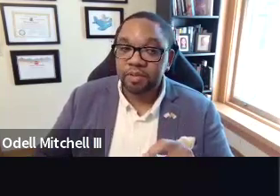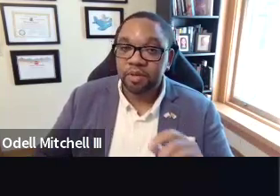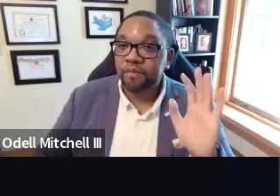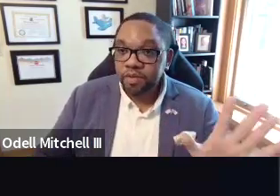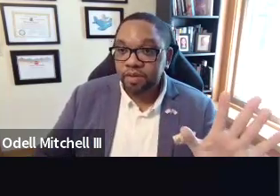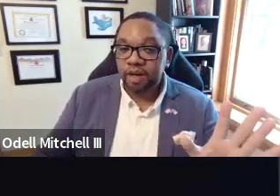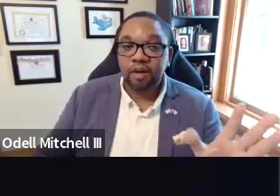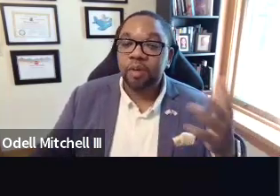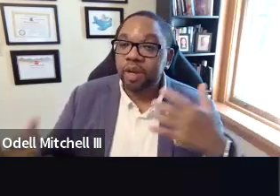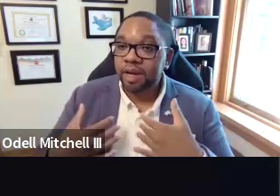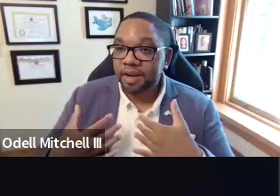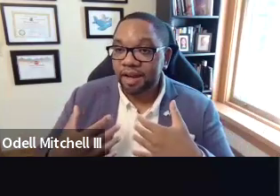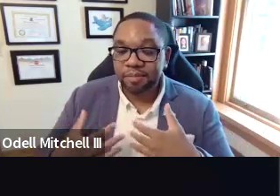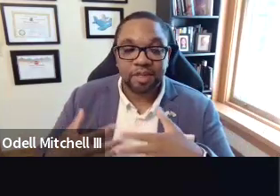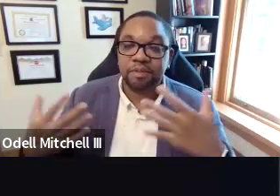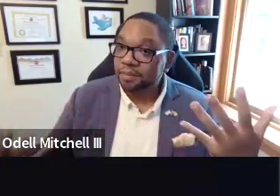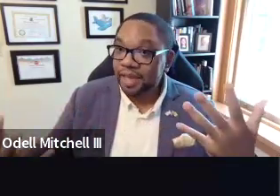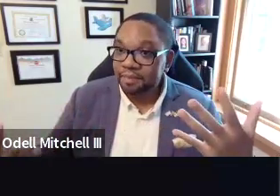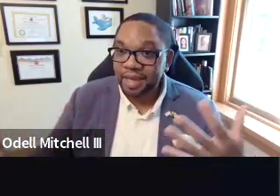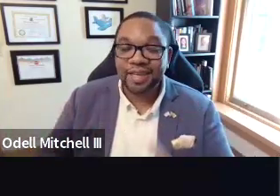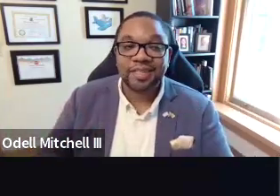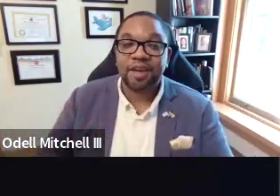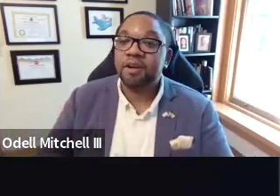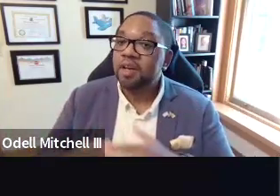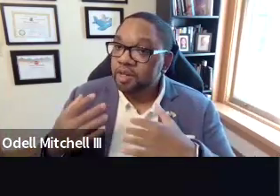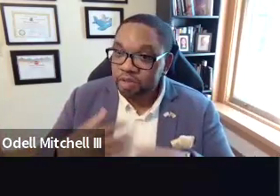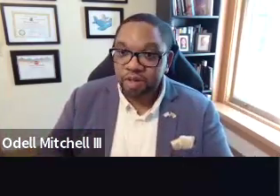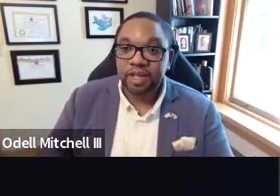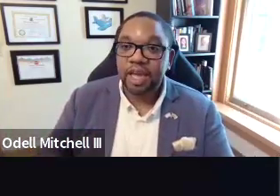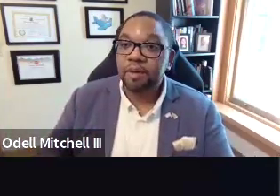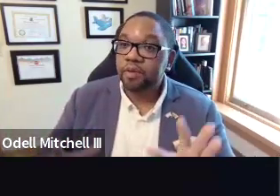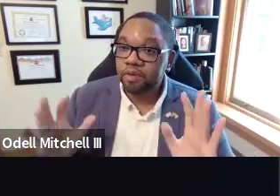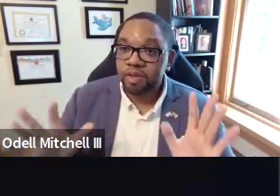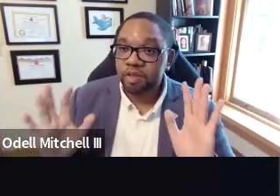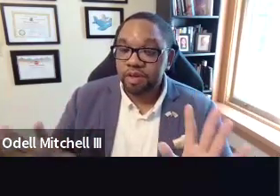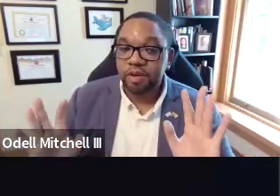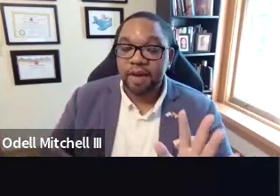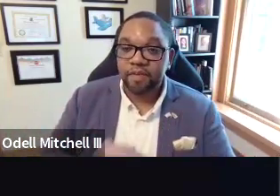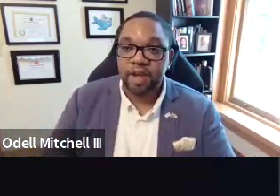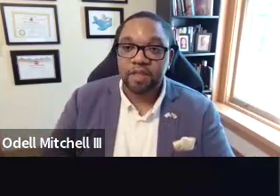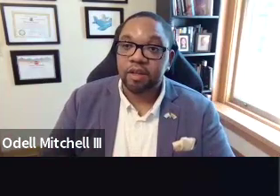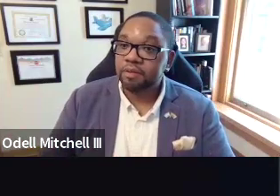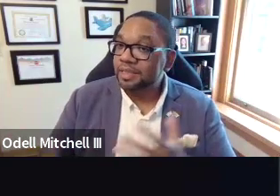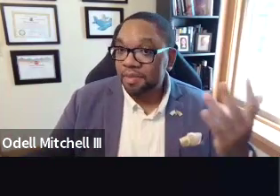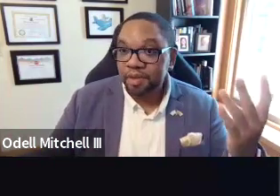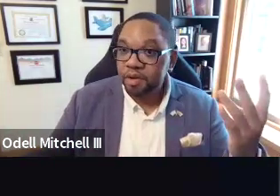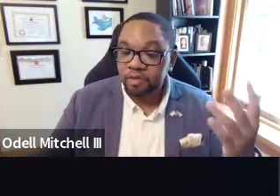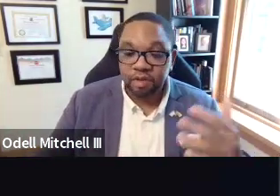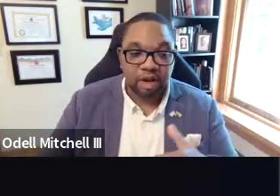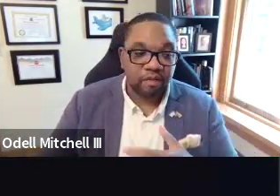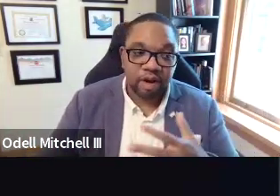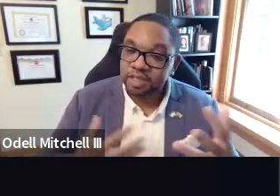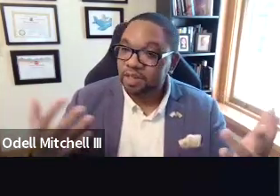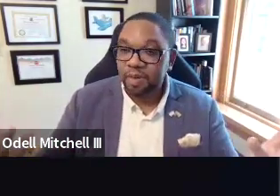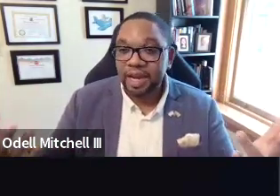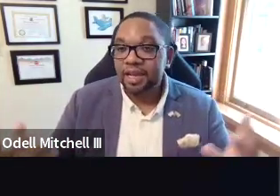mind when it comes to it. First of all, we are here to help. So someone like me is here to certainly help you through this so you don't have to face it alone. Same with the Lawyers for